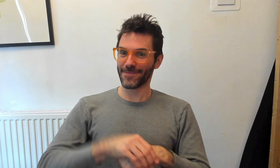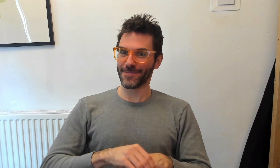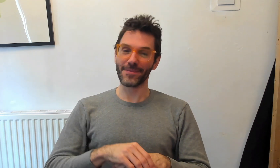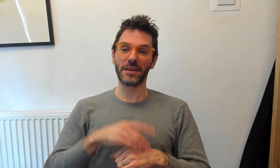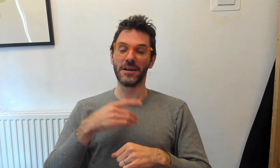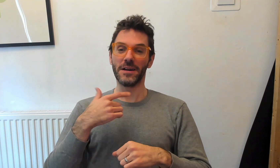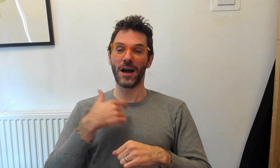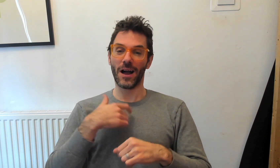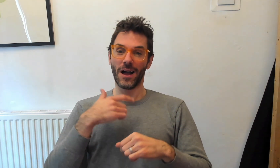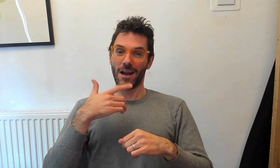MLOps.